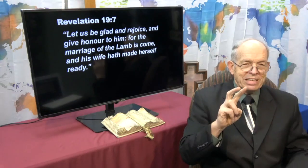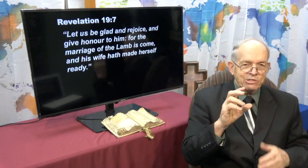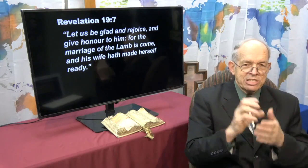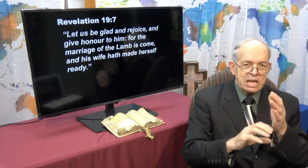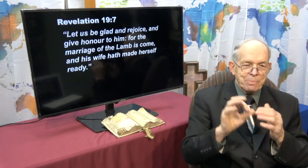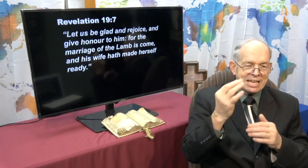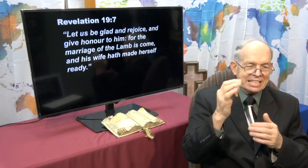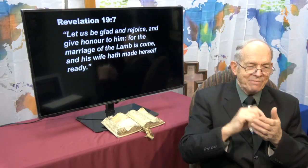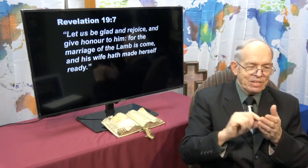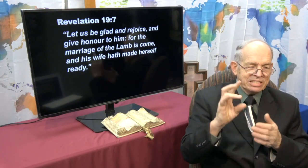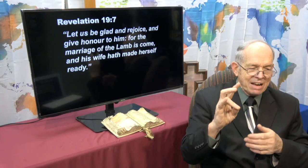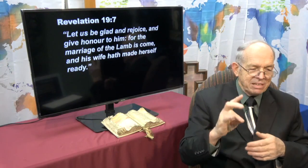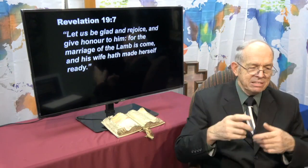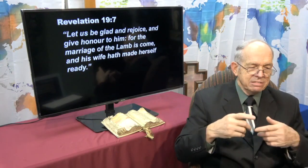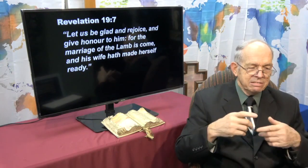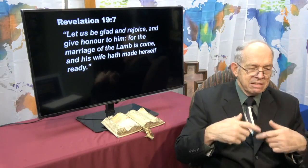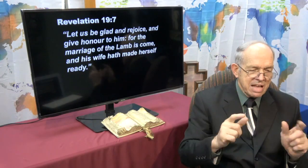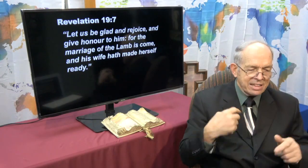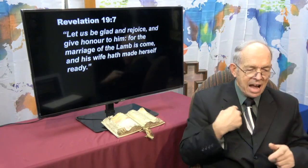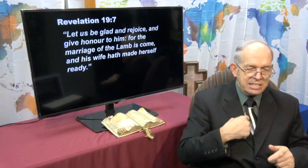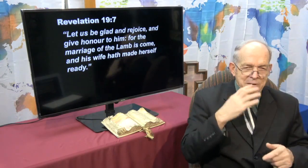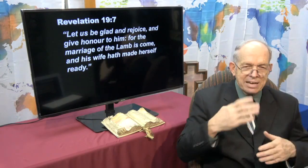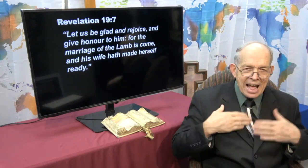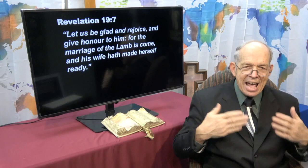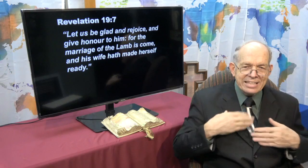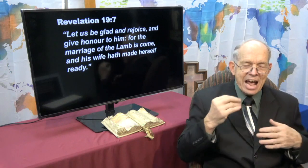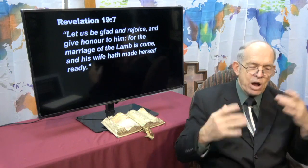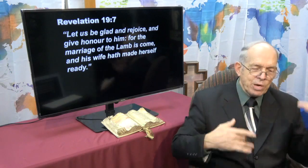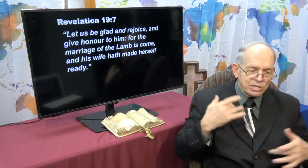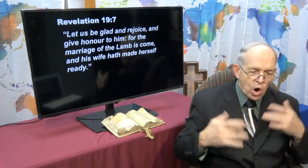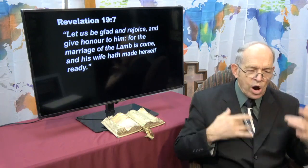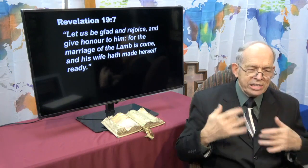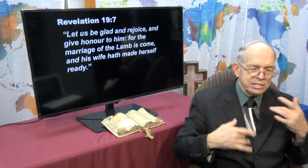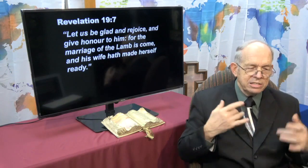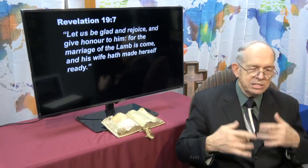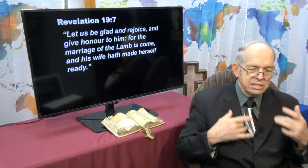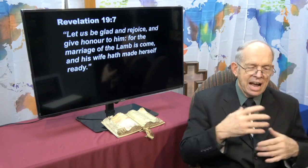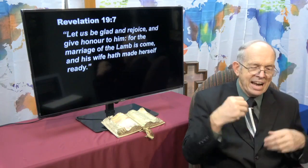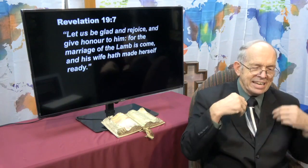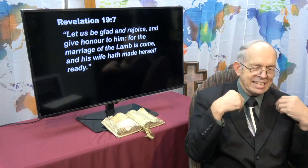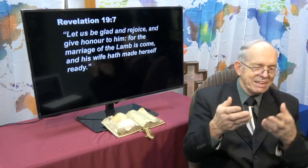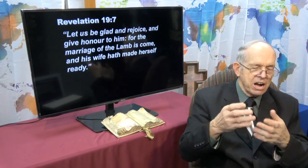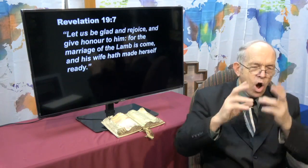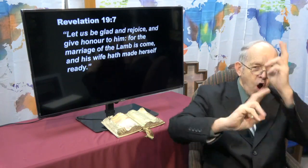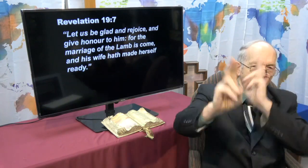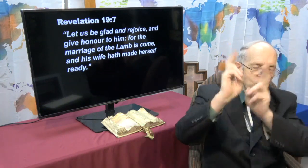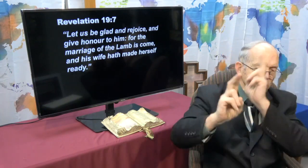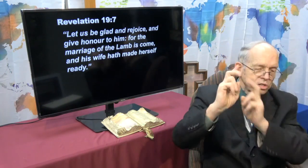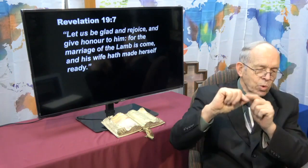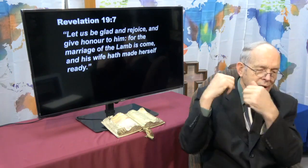Revelation chapter 19, verse 7. Let us be glad and rejoice and give honor to